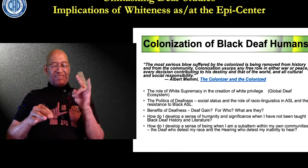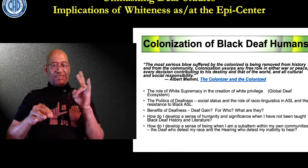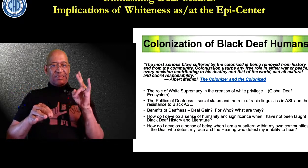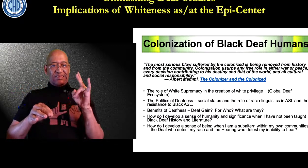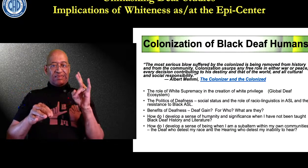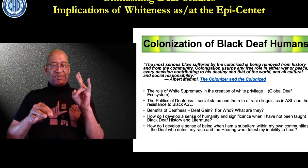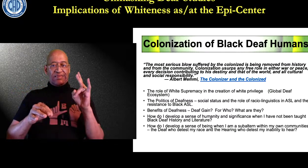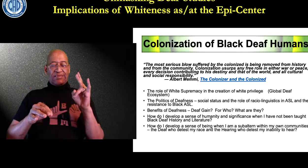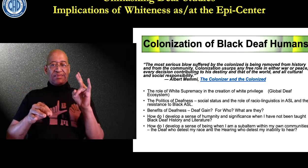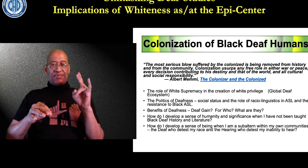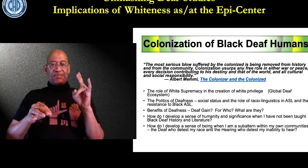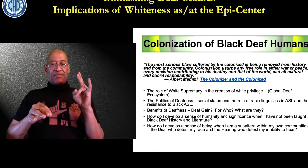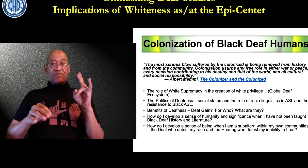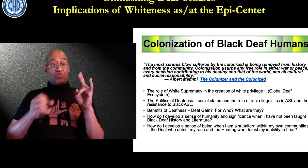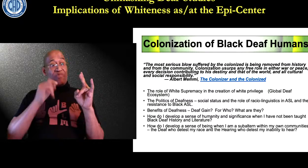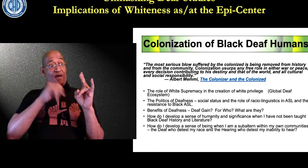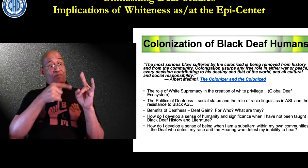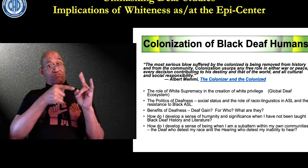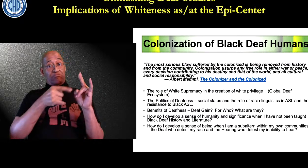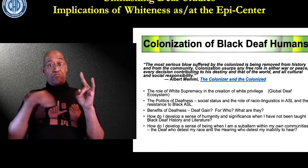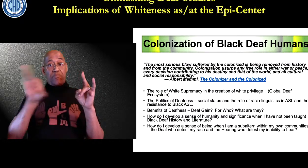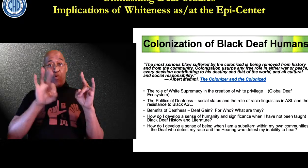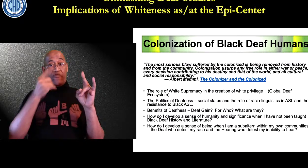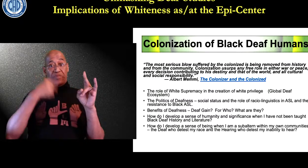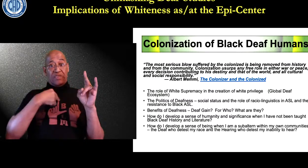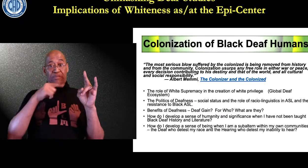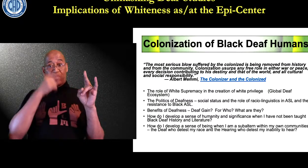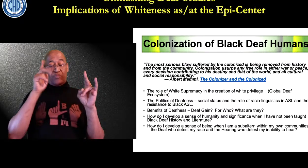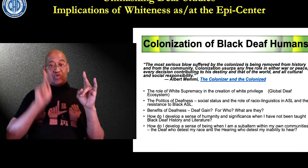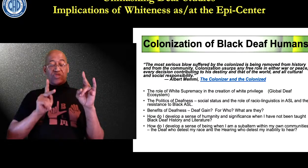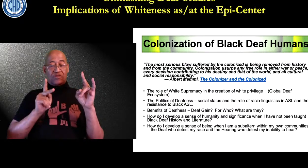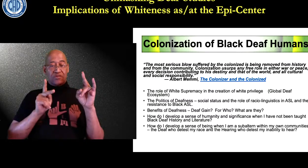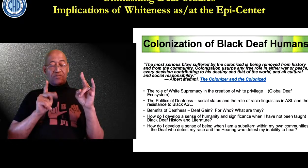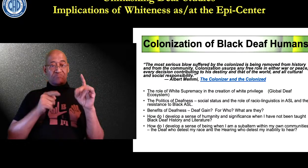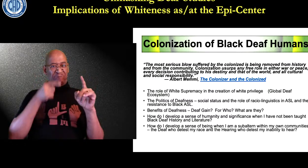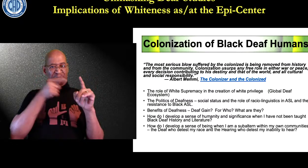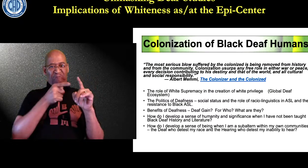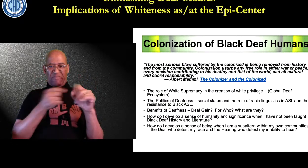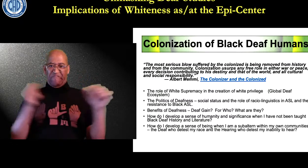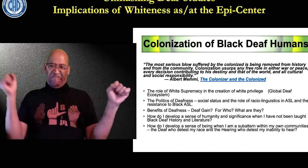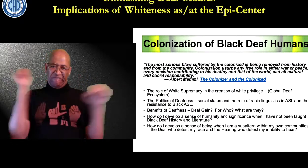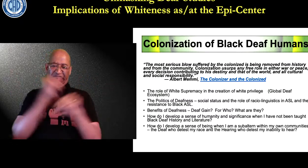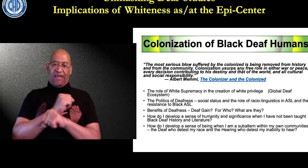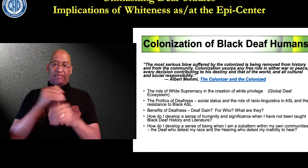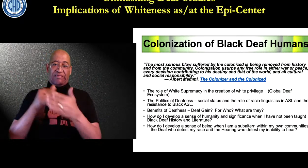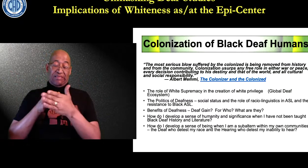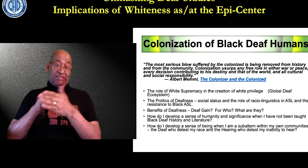Frederick de Sales was born, in 1817.